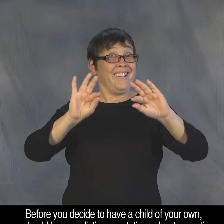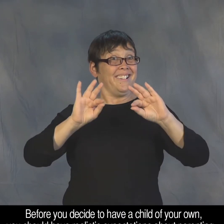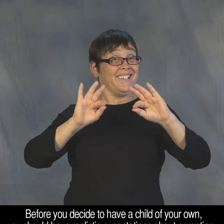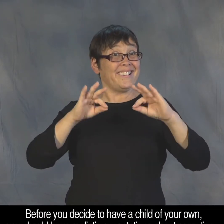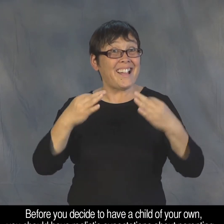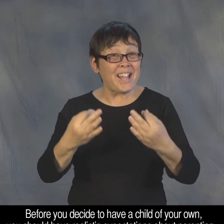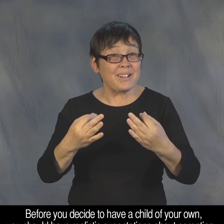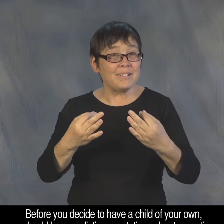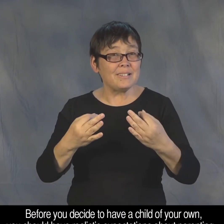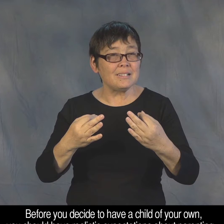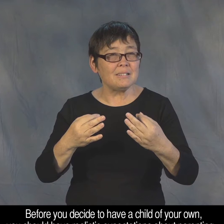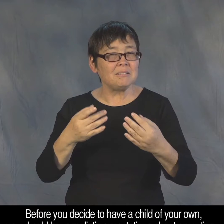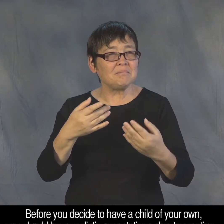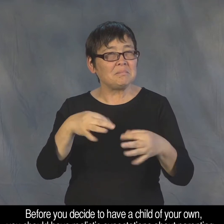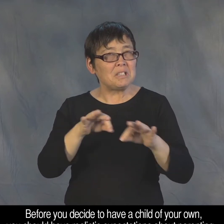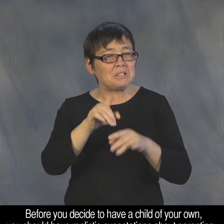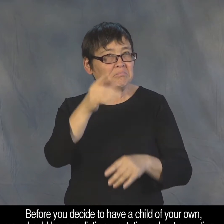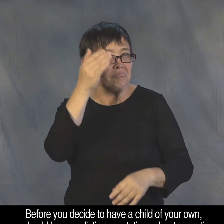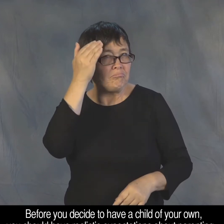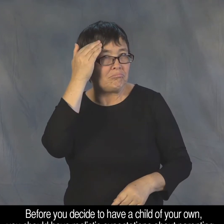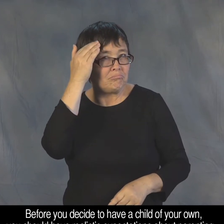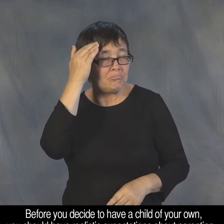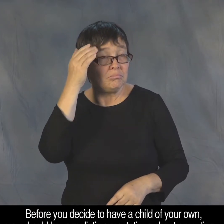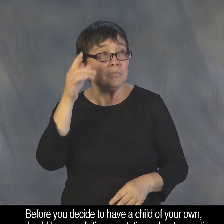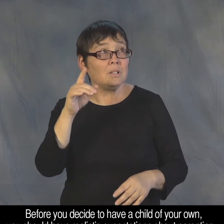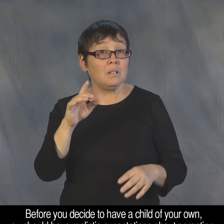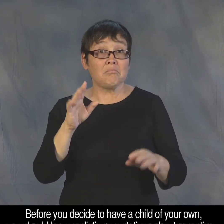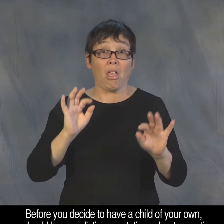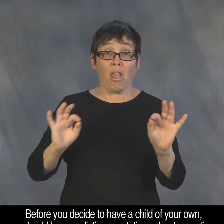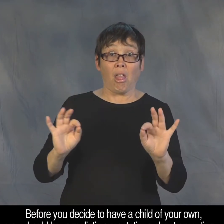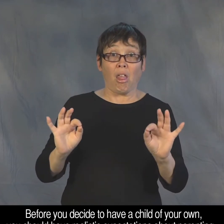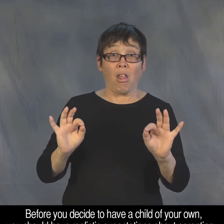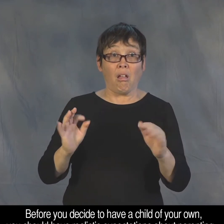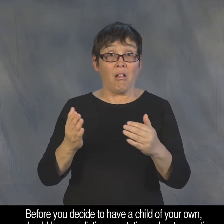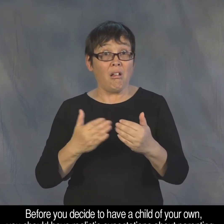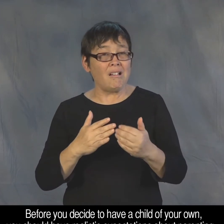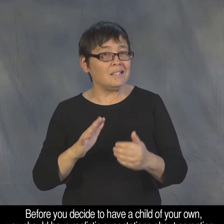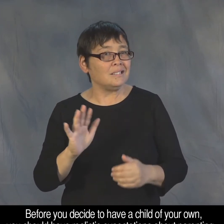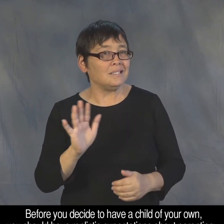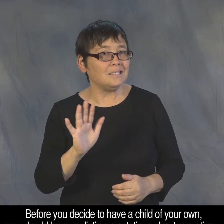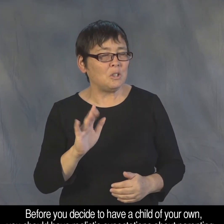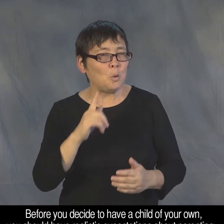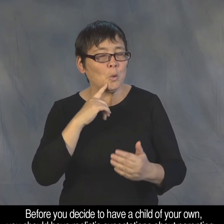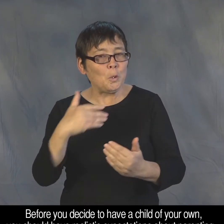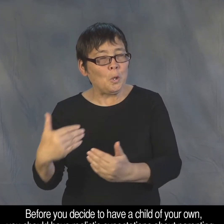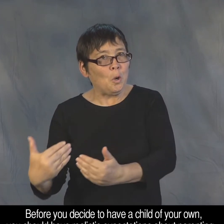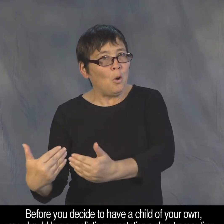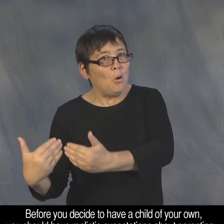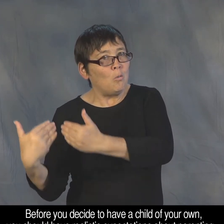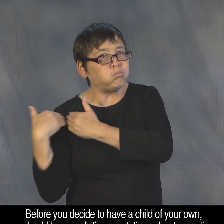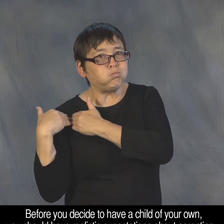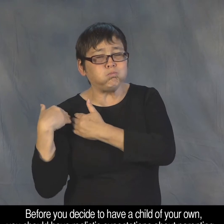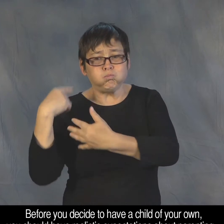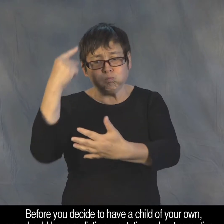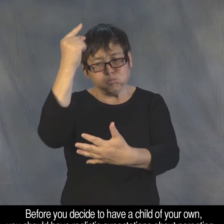Before you decide to have a child of your own, you should have realistic expectations about parenting.